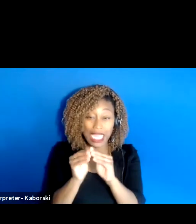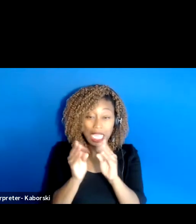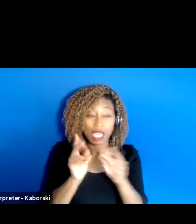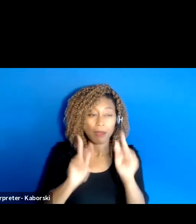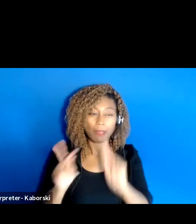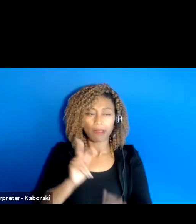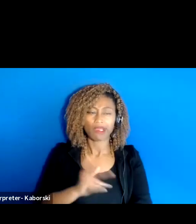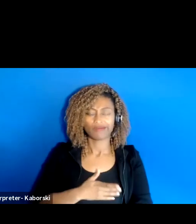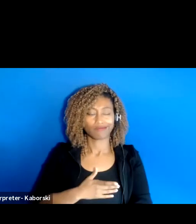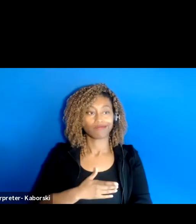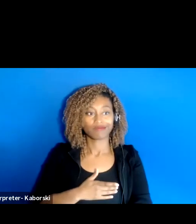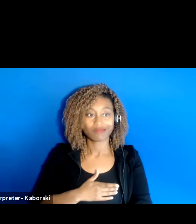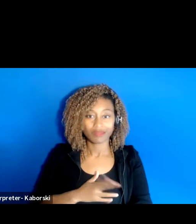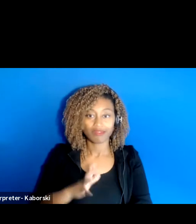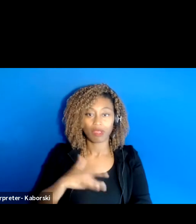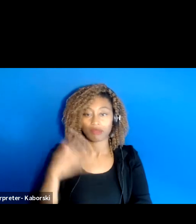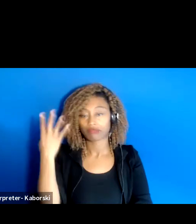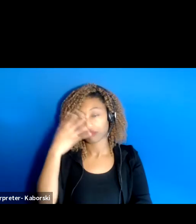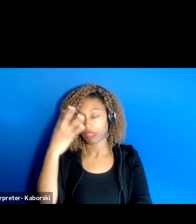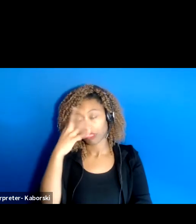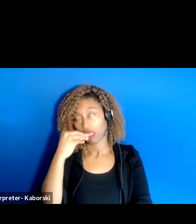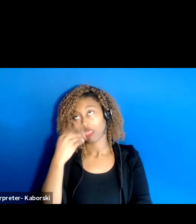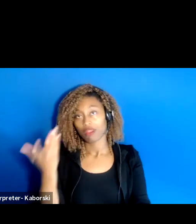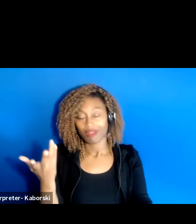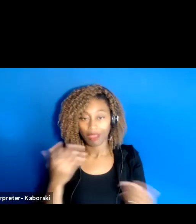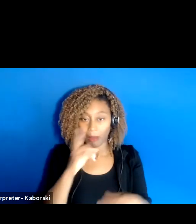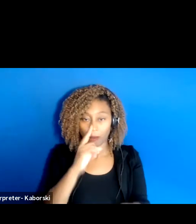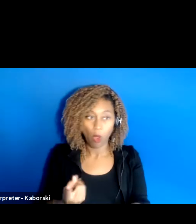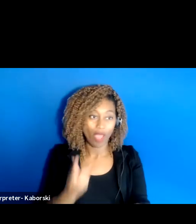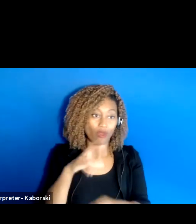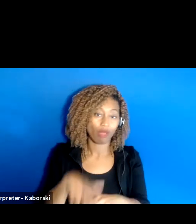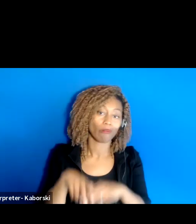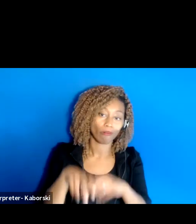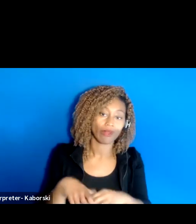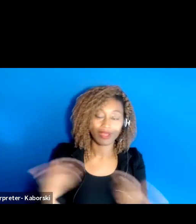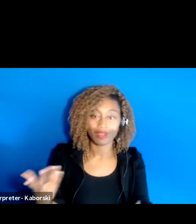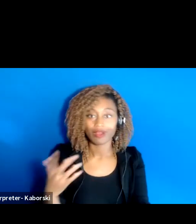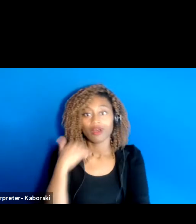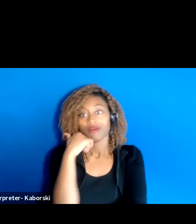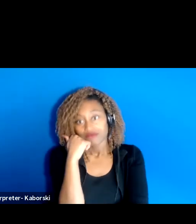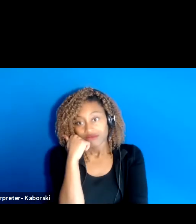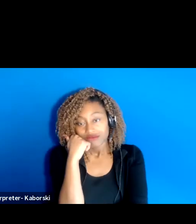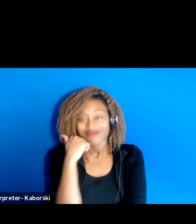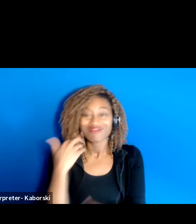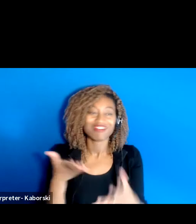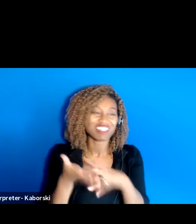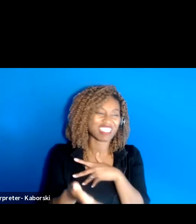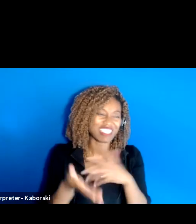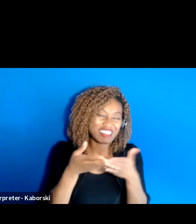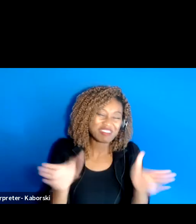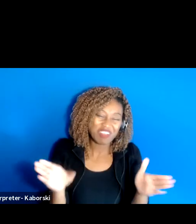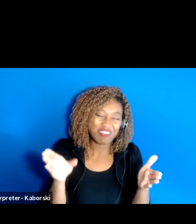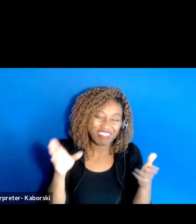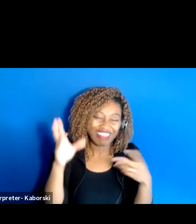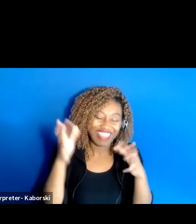just automatically fell asleep because no one wants to sit through a public hearing, right? So, but we